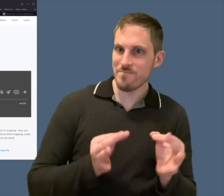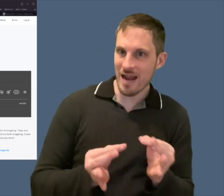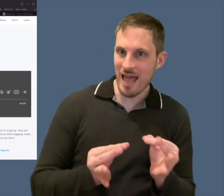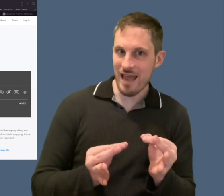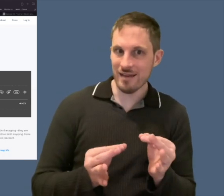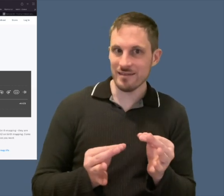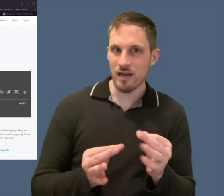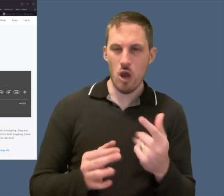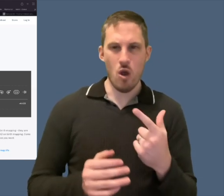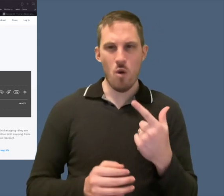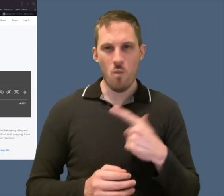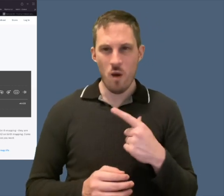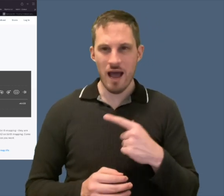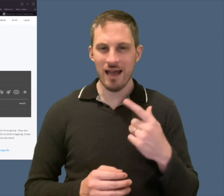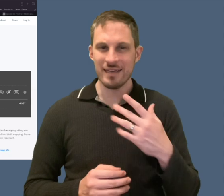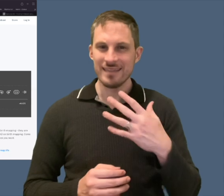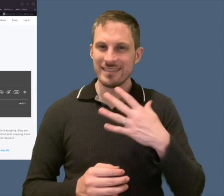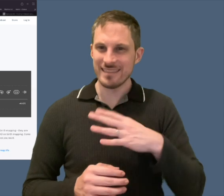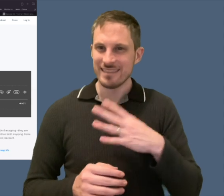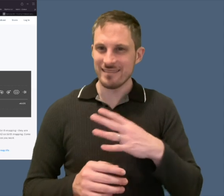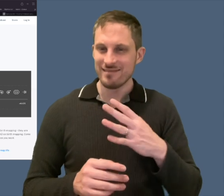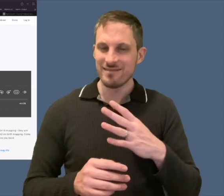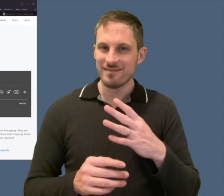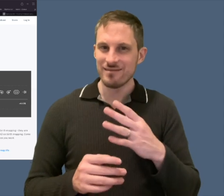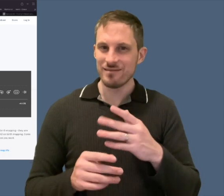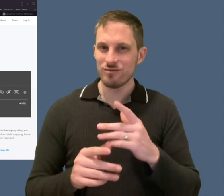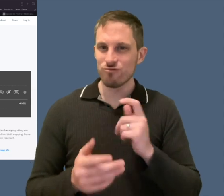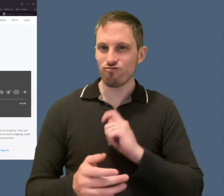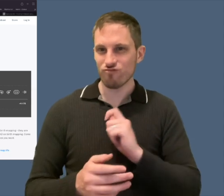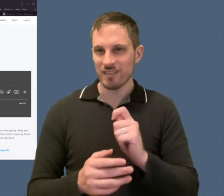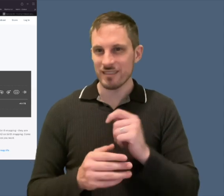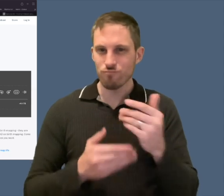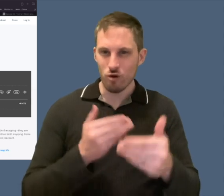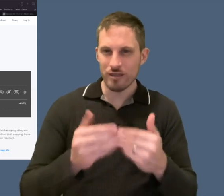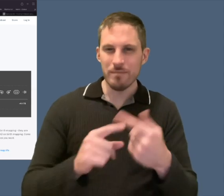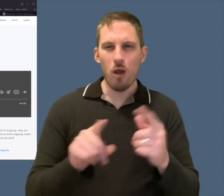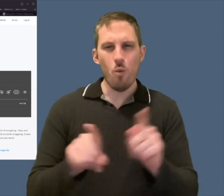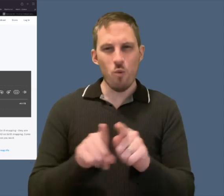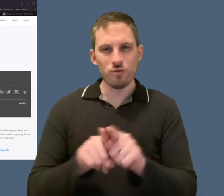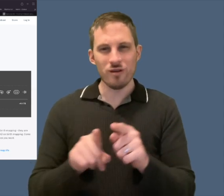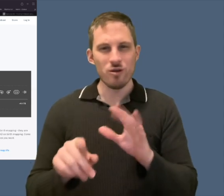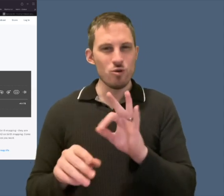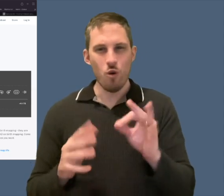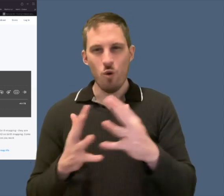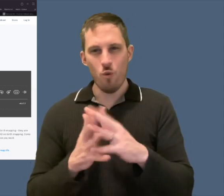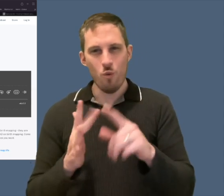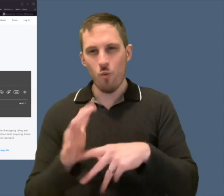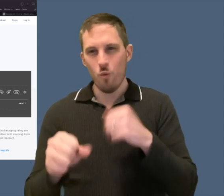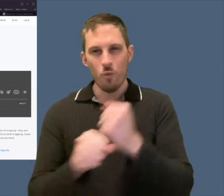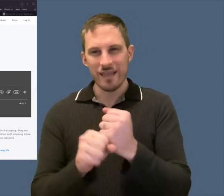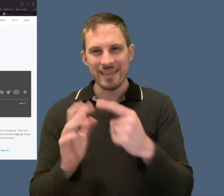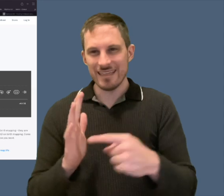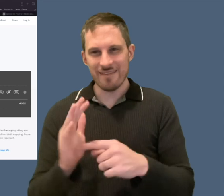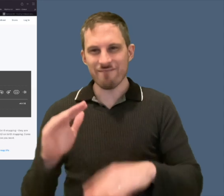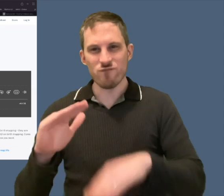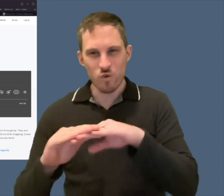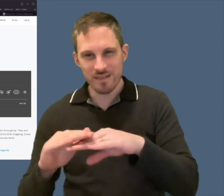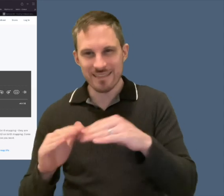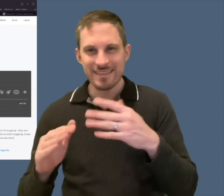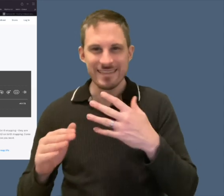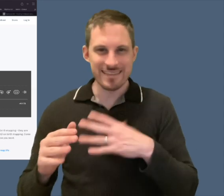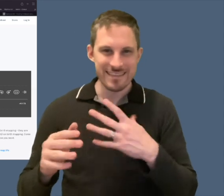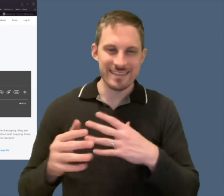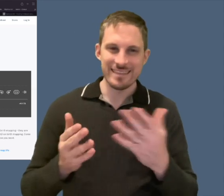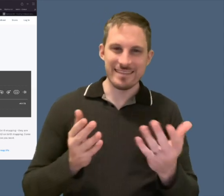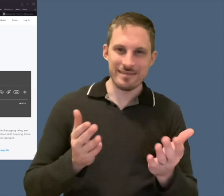just need to trust the process of winging it and not winging it and why we don't want to wing it. All right. It's in okay. Your hands.